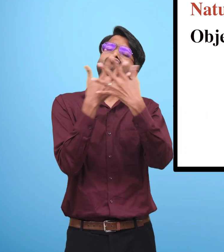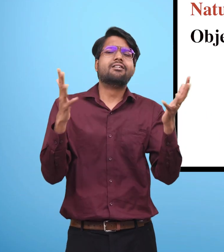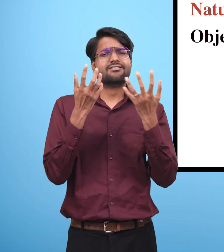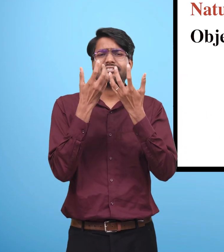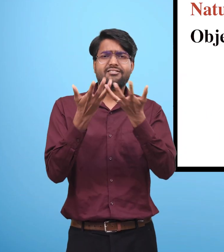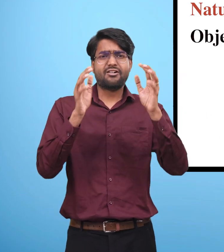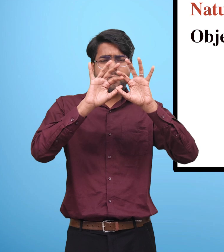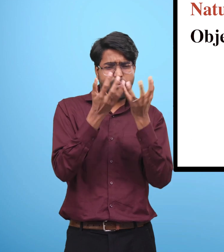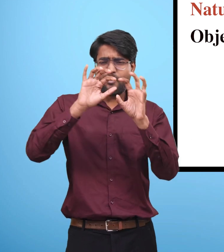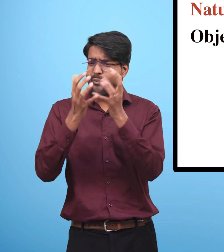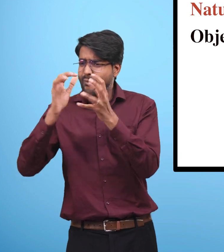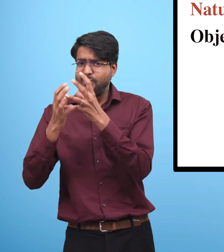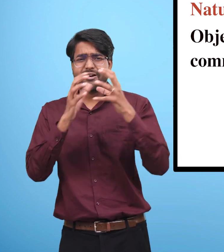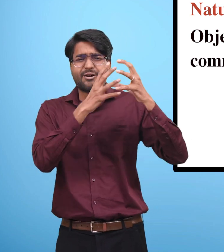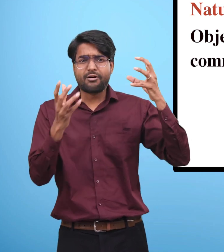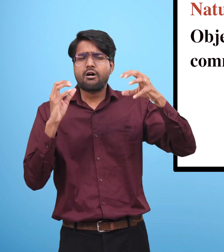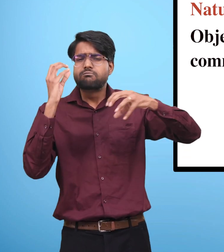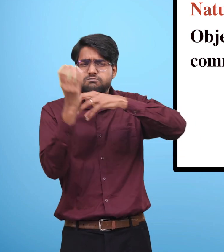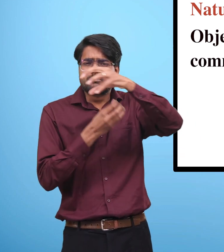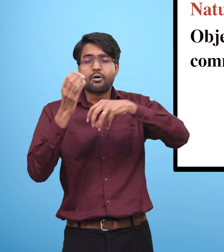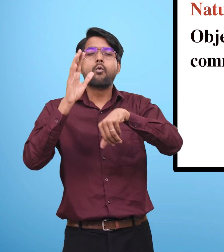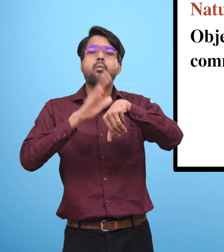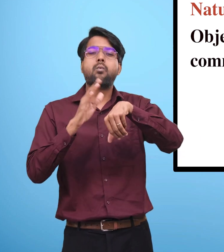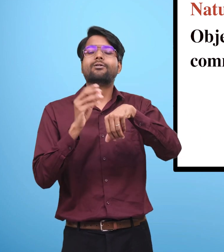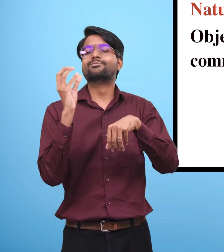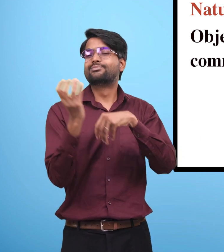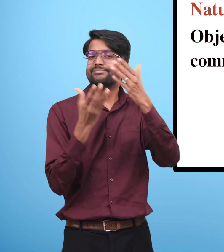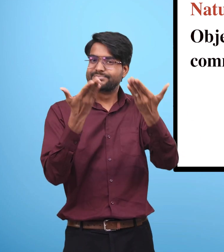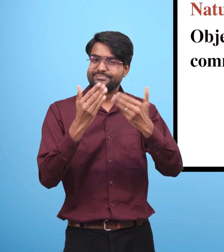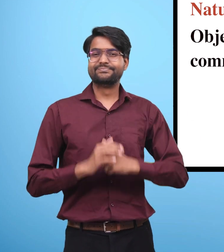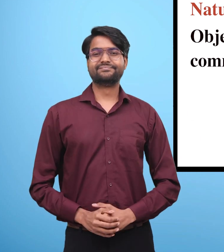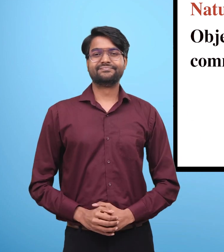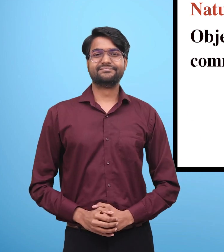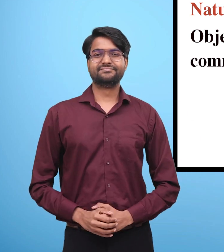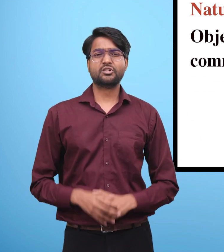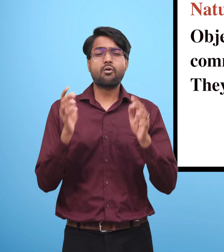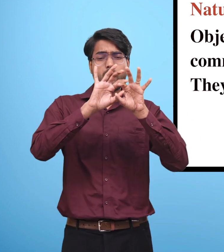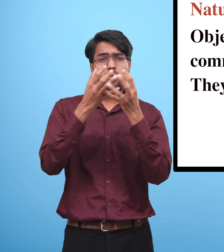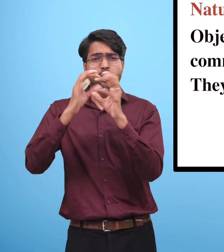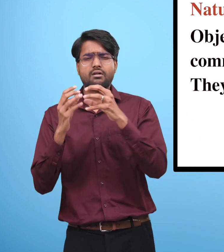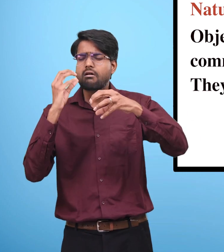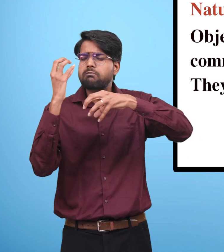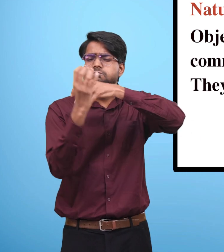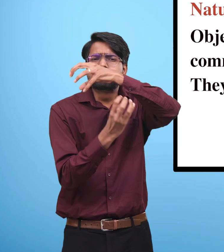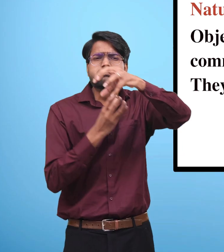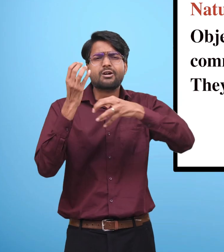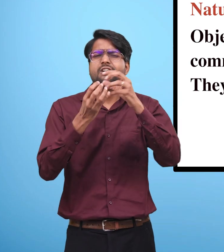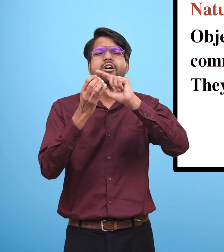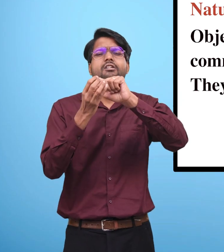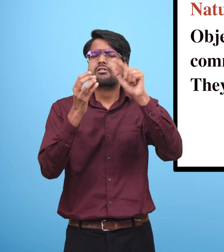Objects that move around planets are commonly called satellites. They are smaller in size than